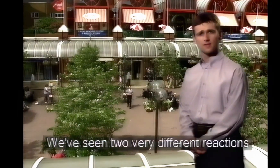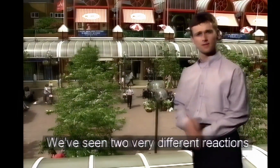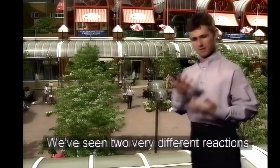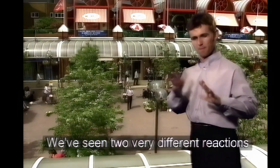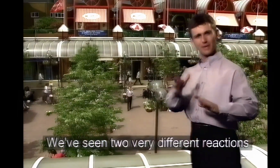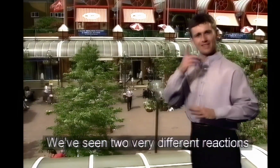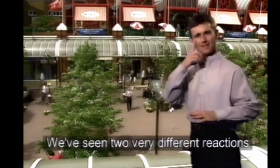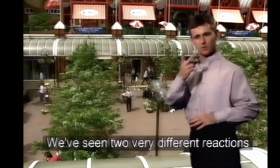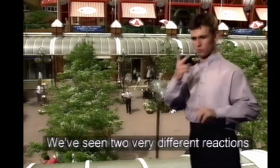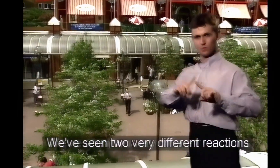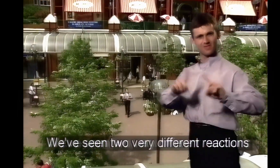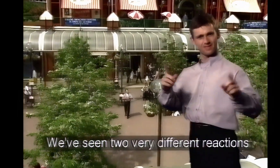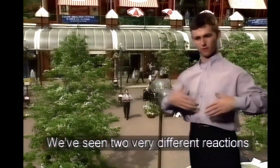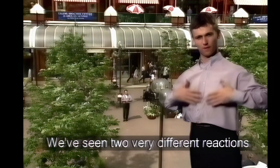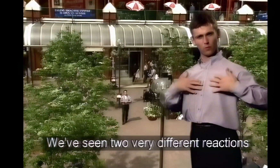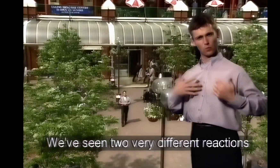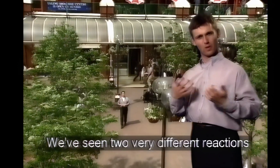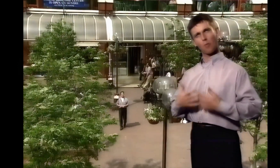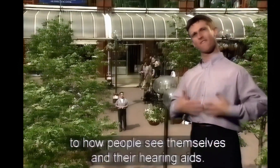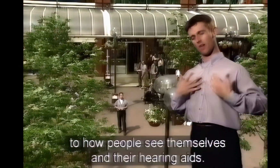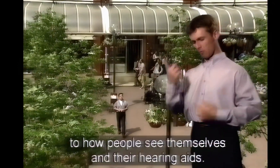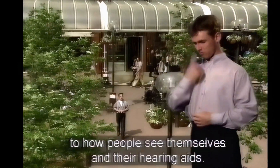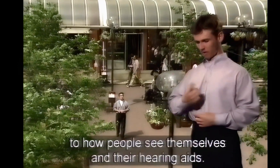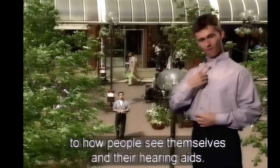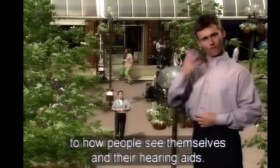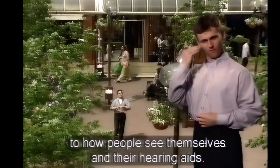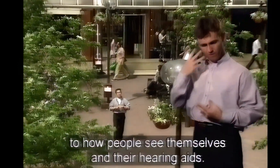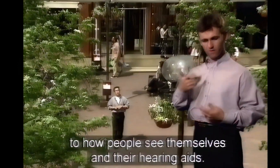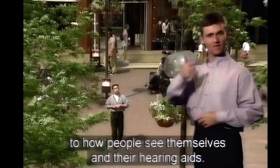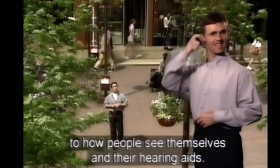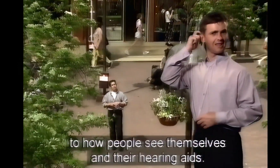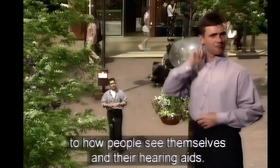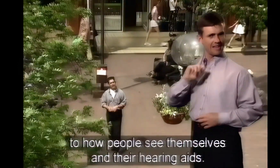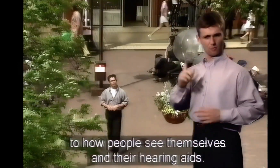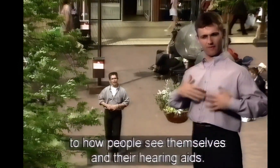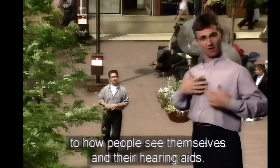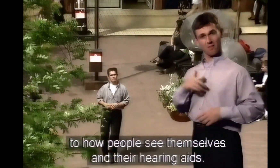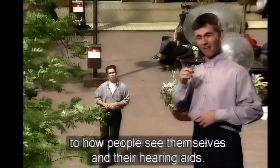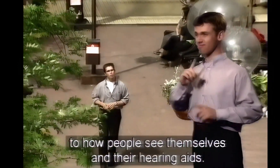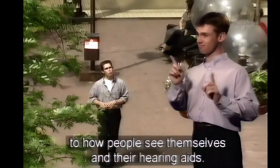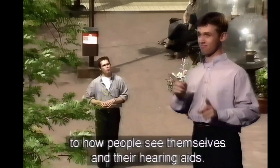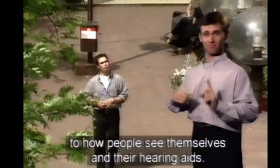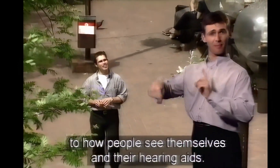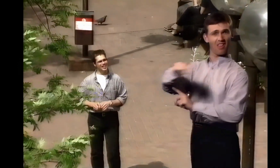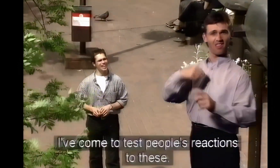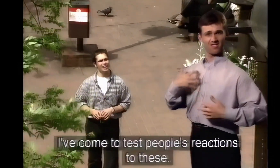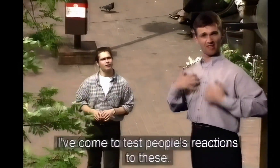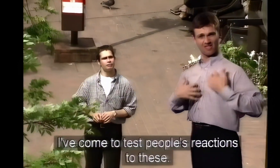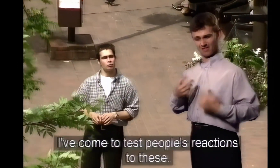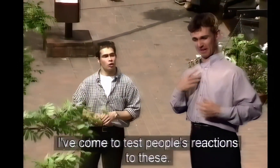So far, we've seen two very different reactions to how people see themselves and their hearing aids. But do people really care? Well,